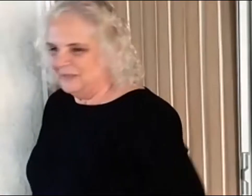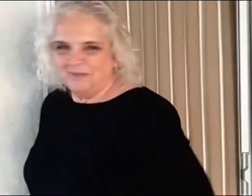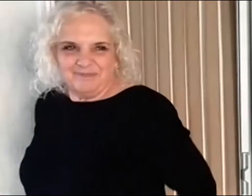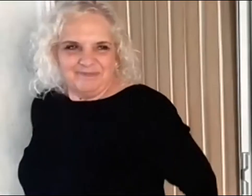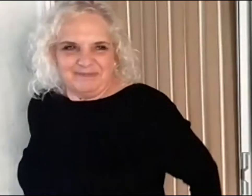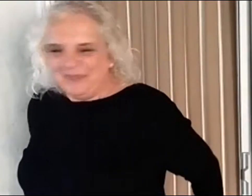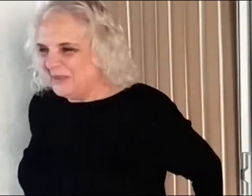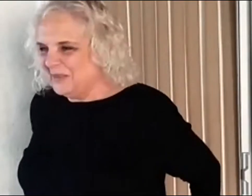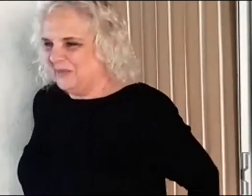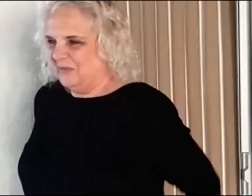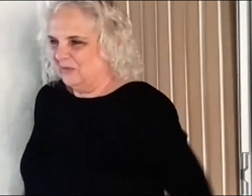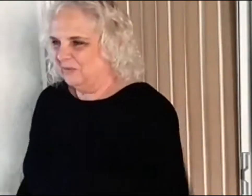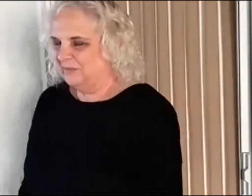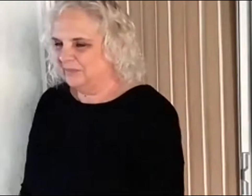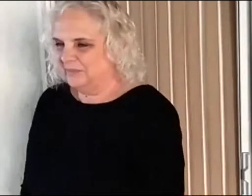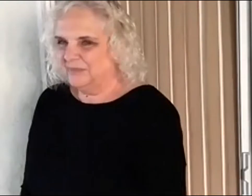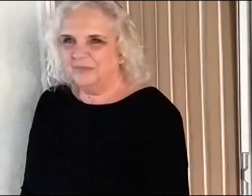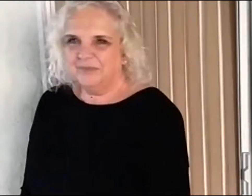No.